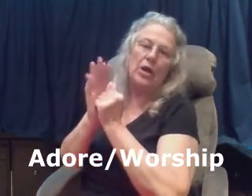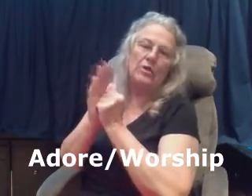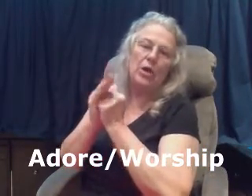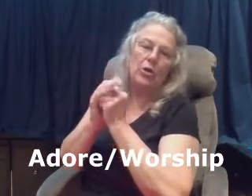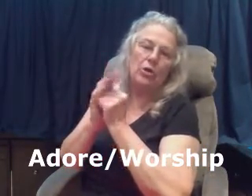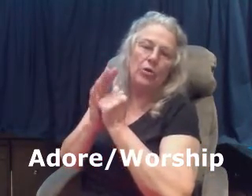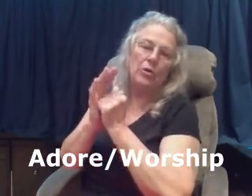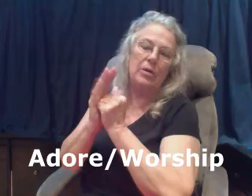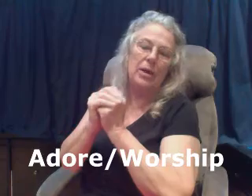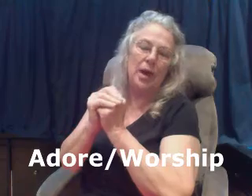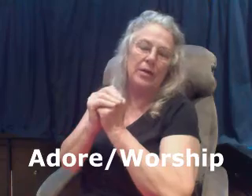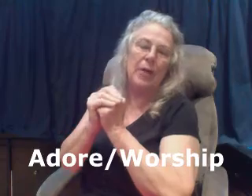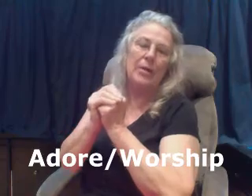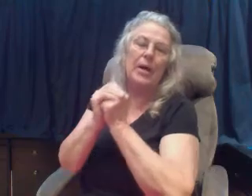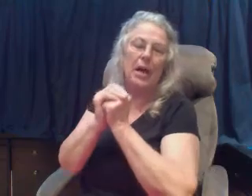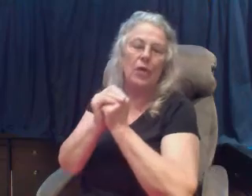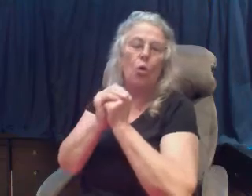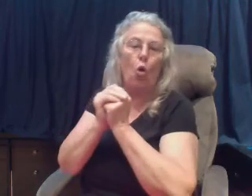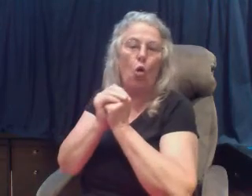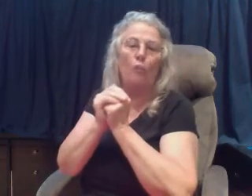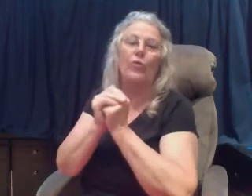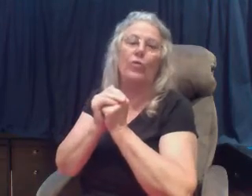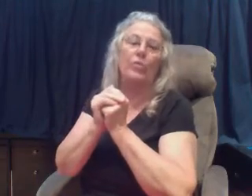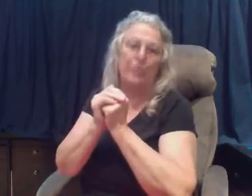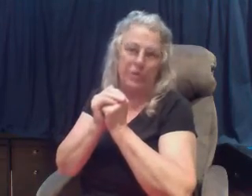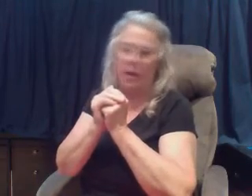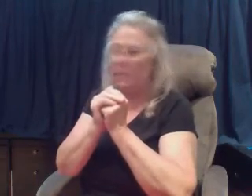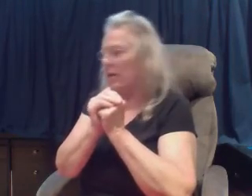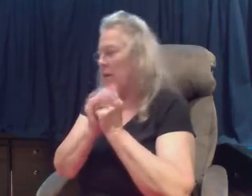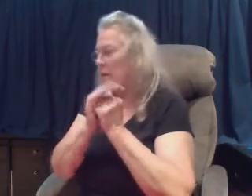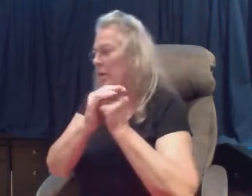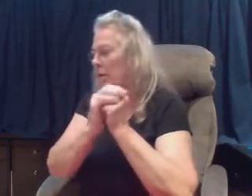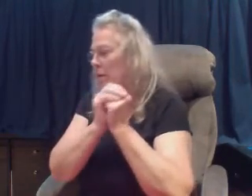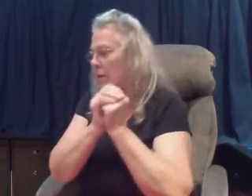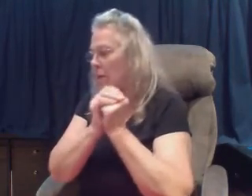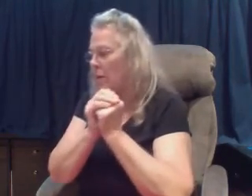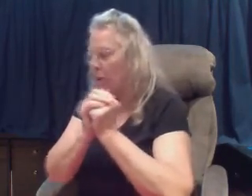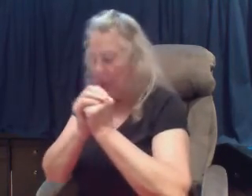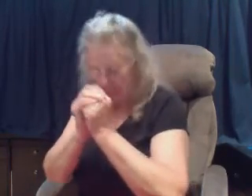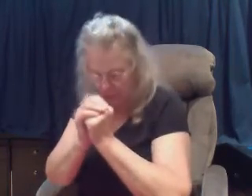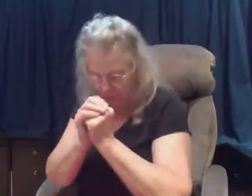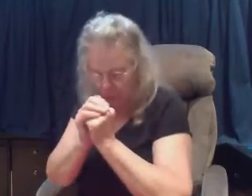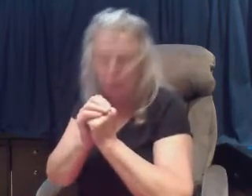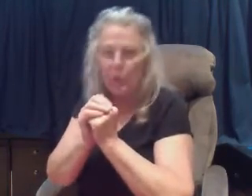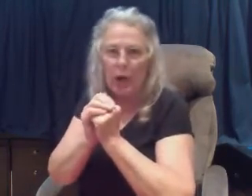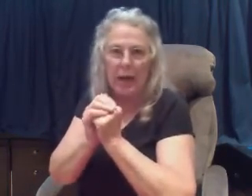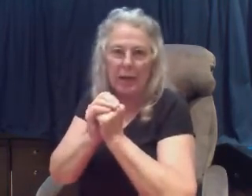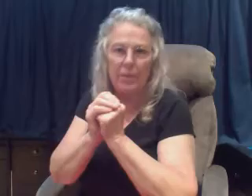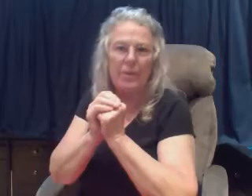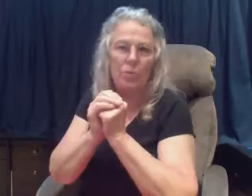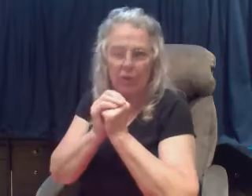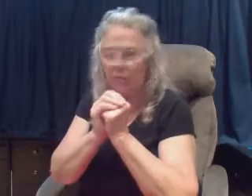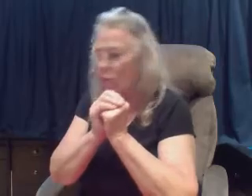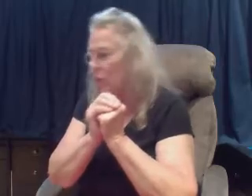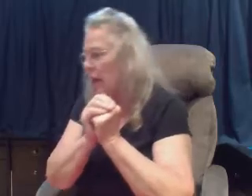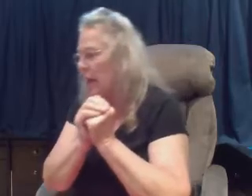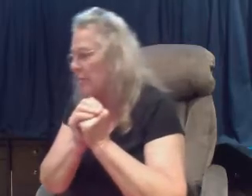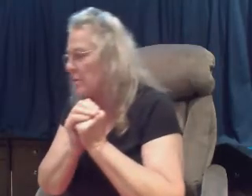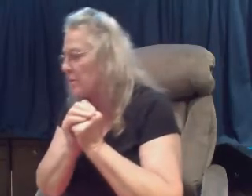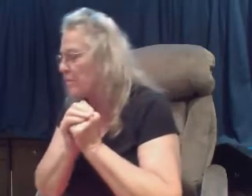is your non-dominant hand over your dominant hand, like you're praying but with folded hands.